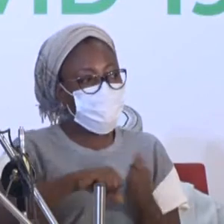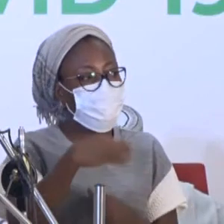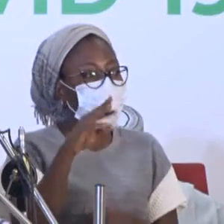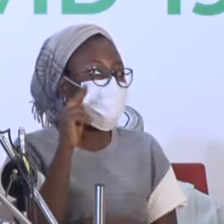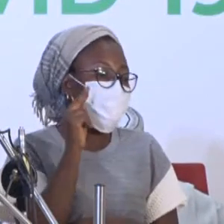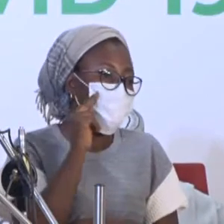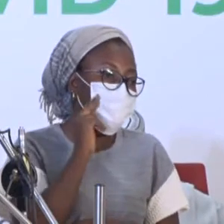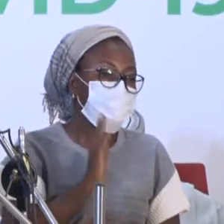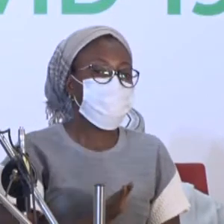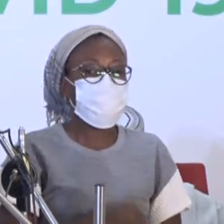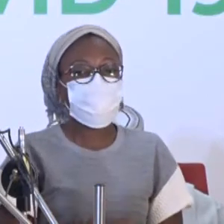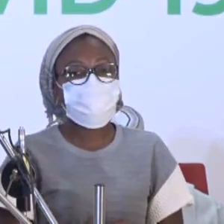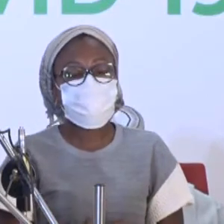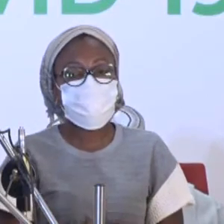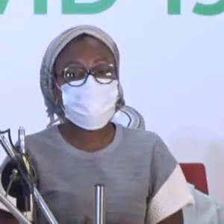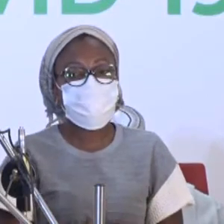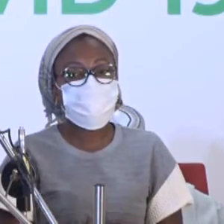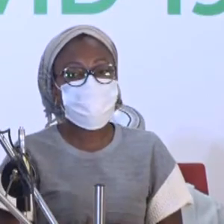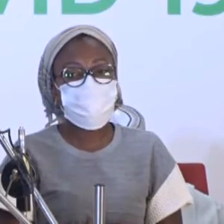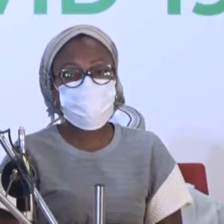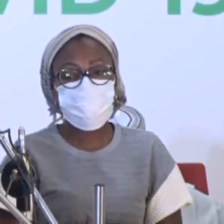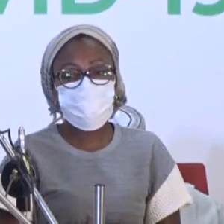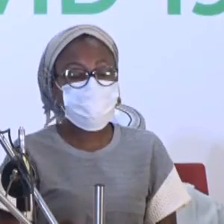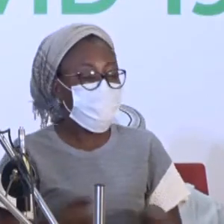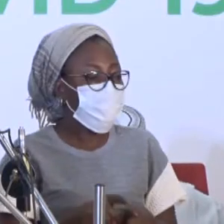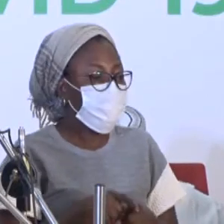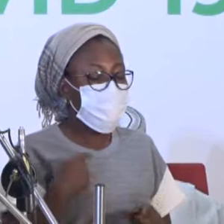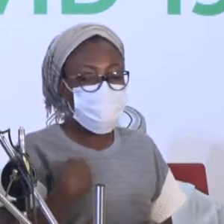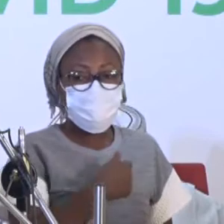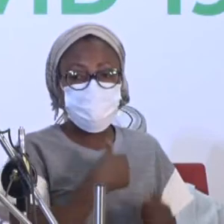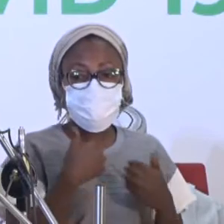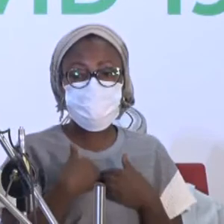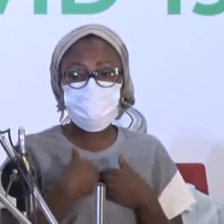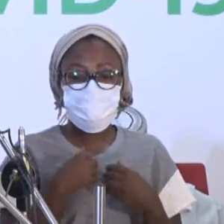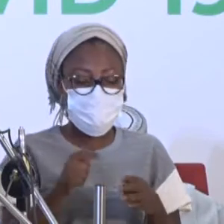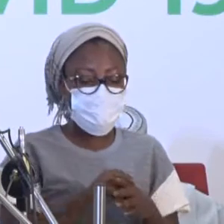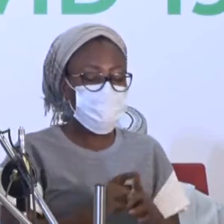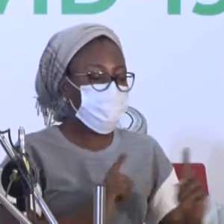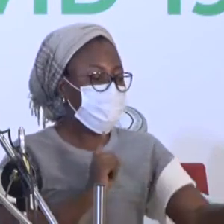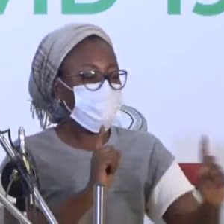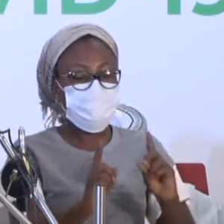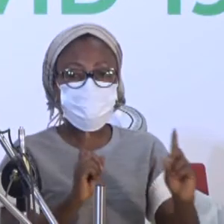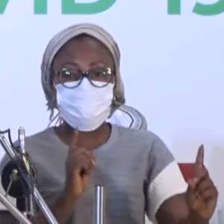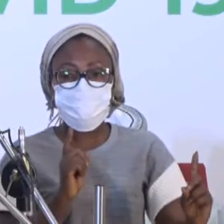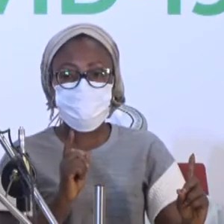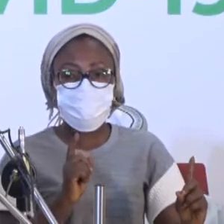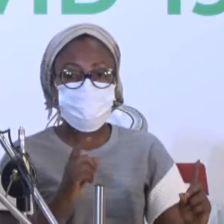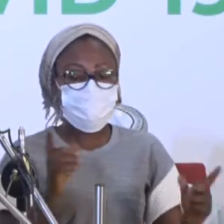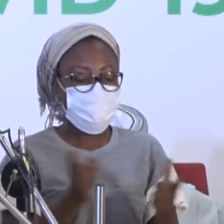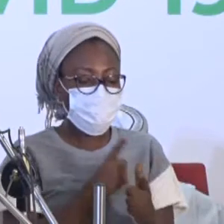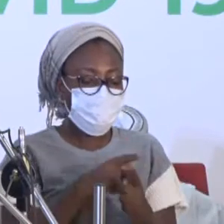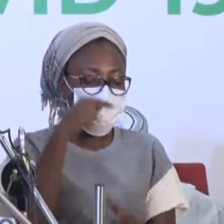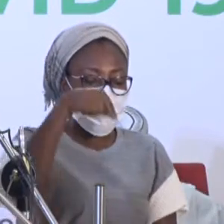efficient rollout of COVID-19 vaccination in Nigeria. He gave the assurance in Abuja at the Presidential Task Force